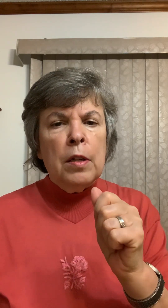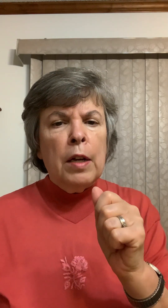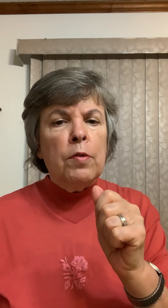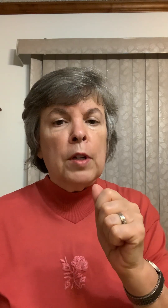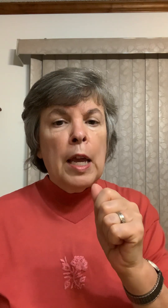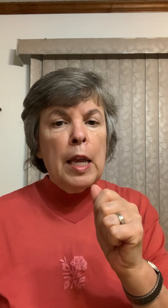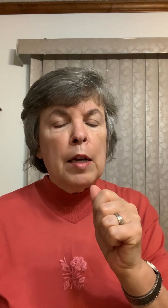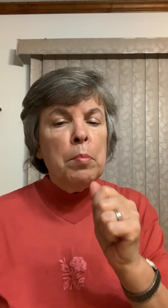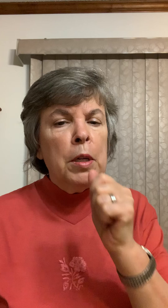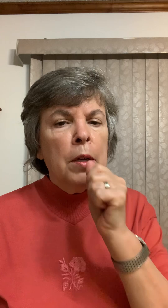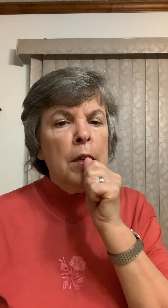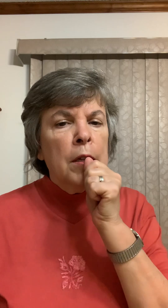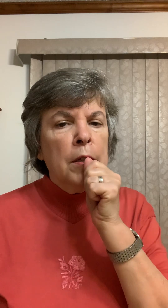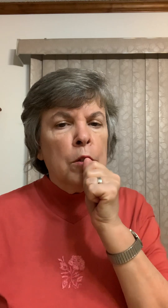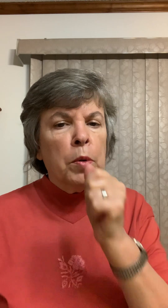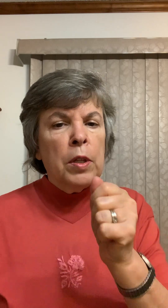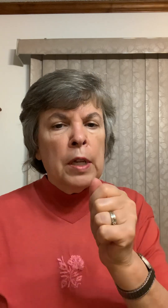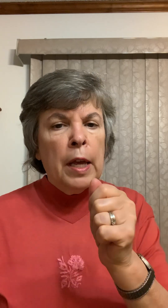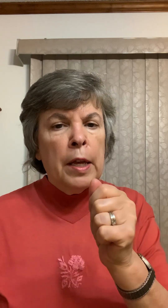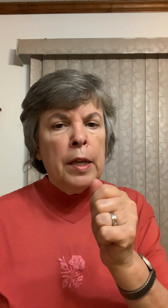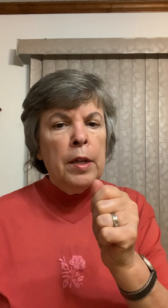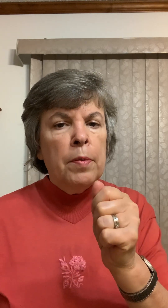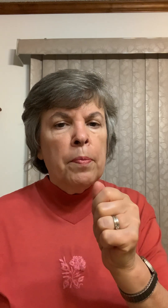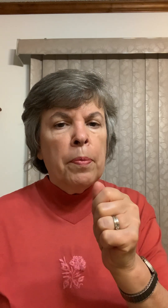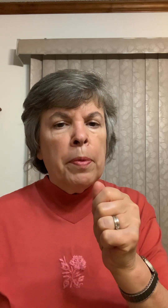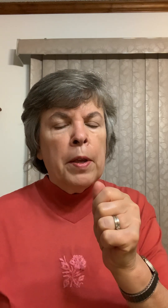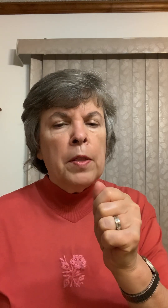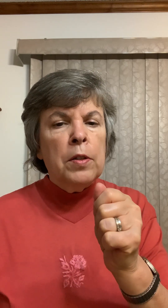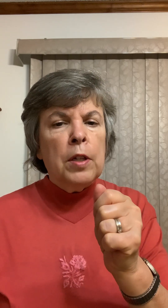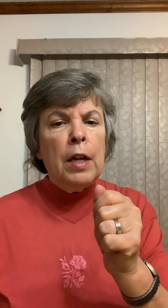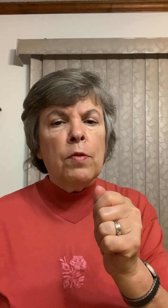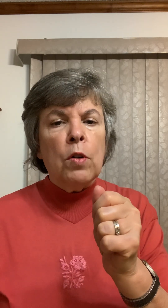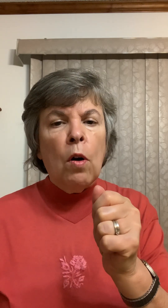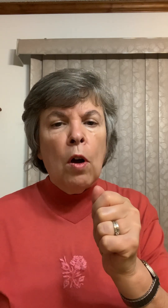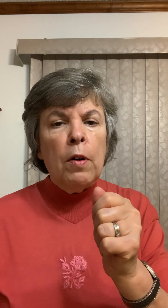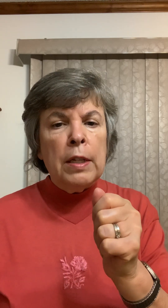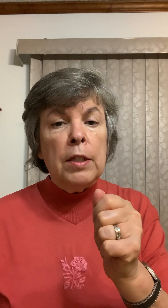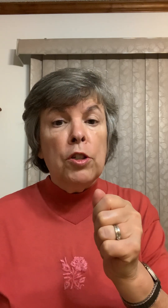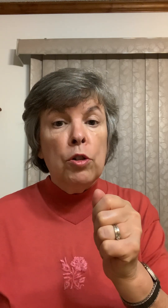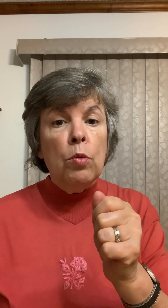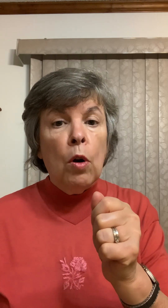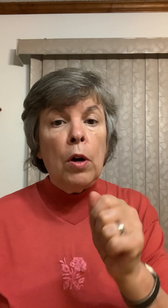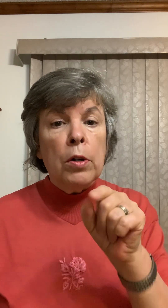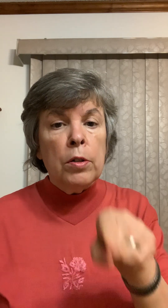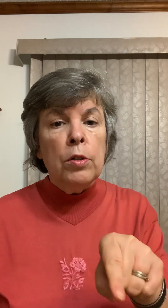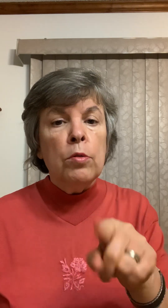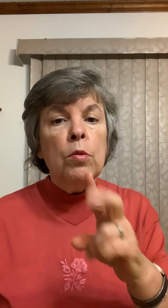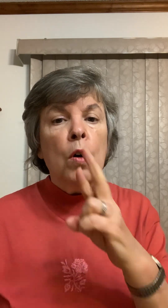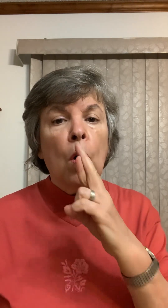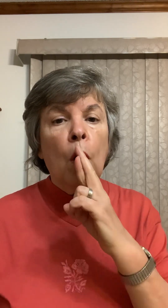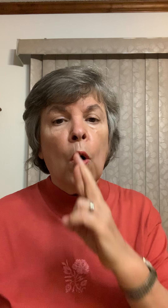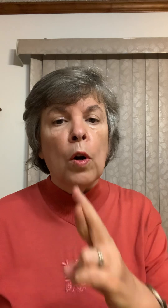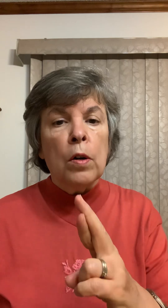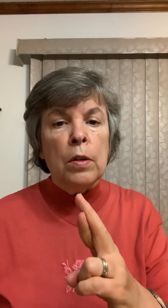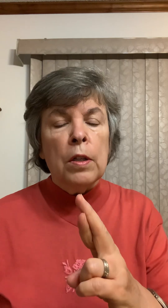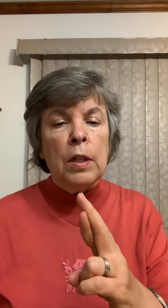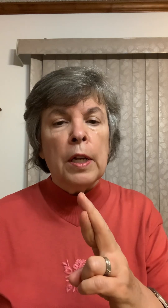for am is with an A. The sign for are, as in you are, like